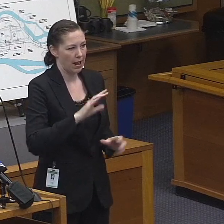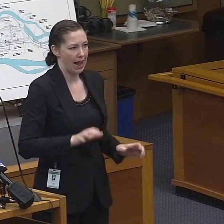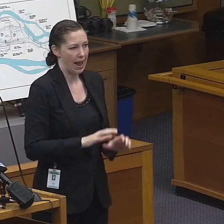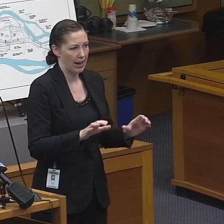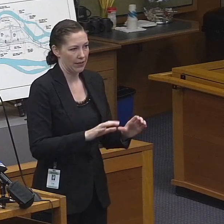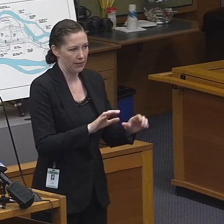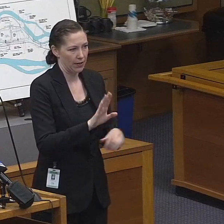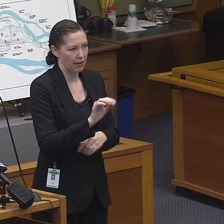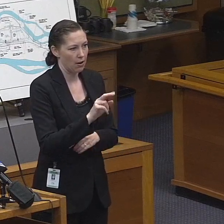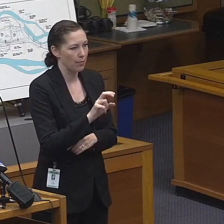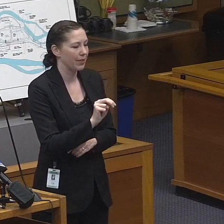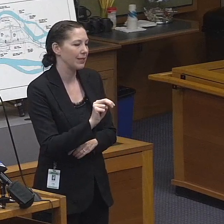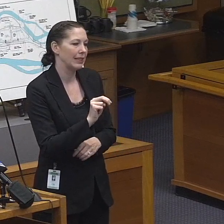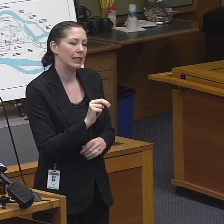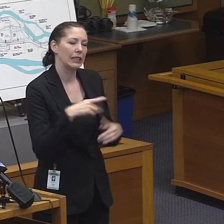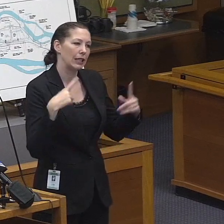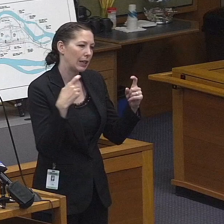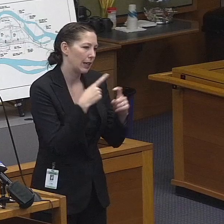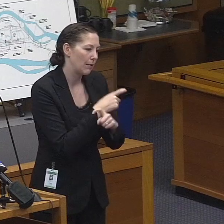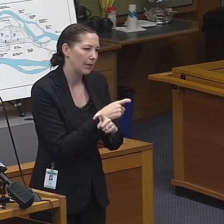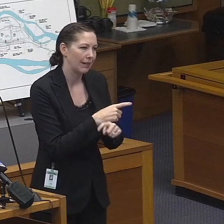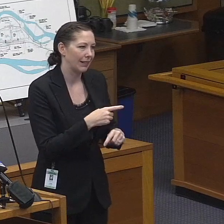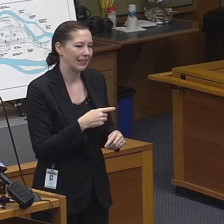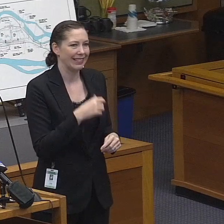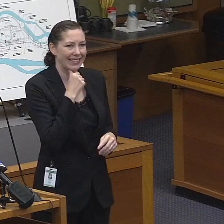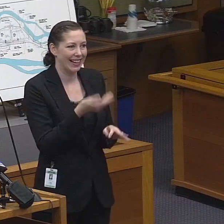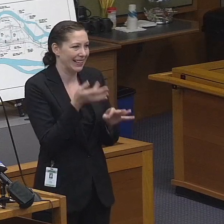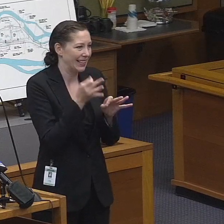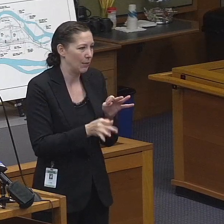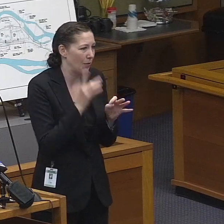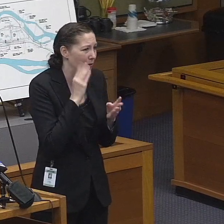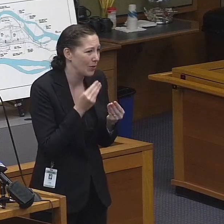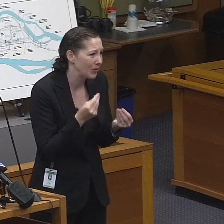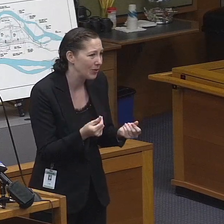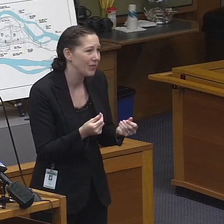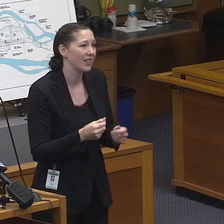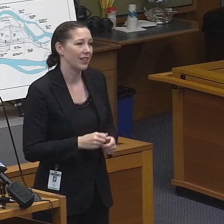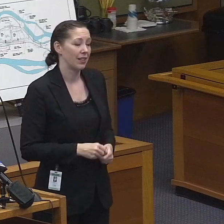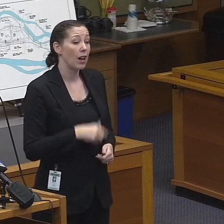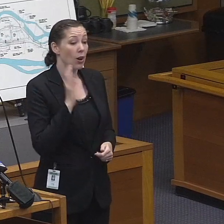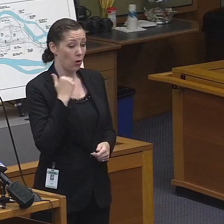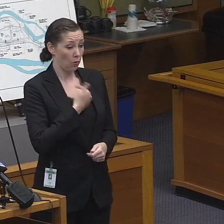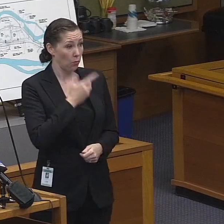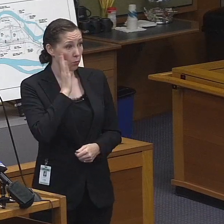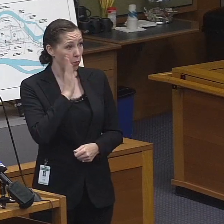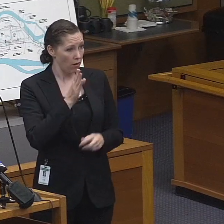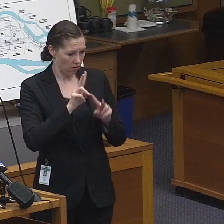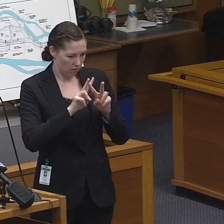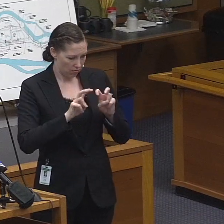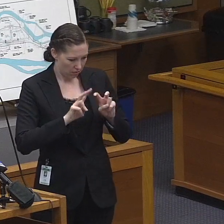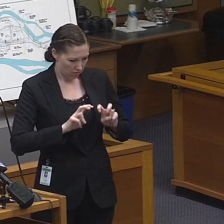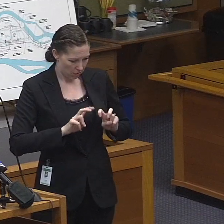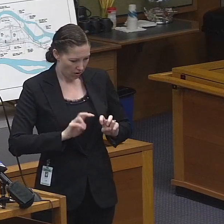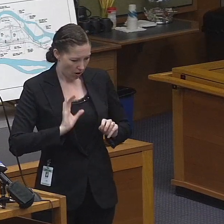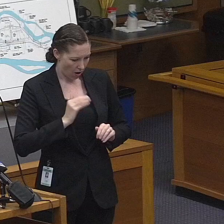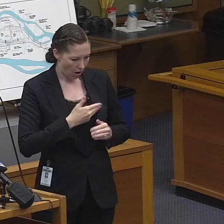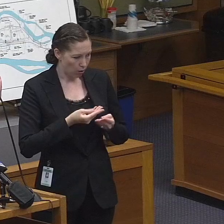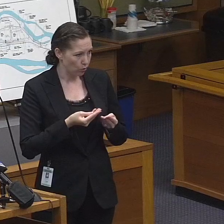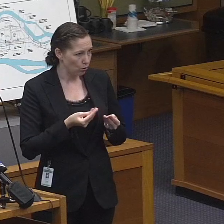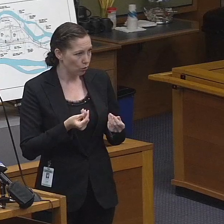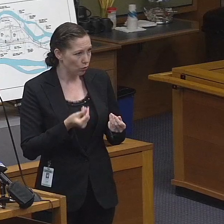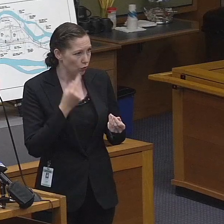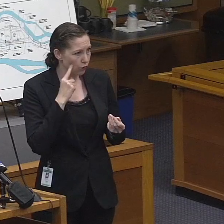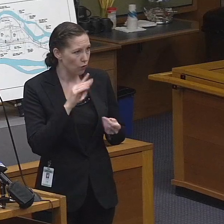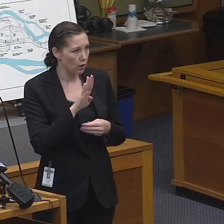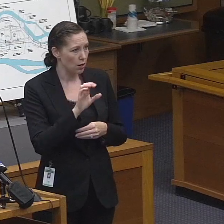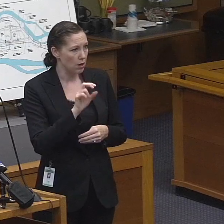it's complicated. There's no simple solution here, but we are going to look at the solutions at the bench